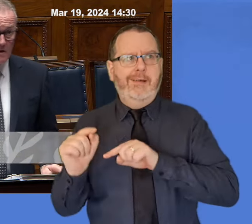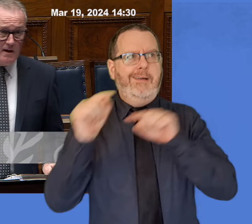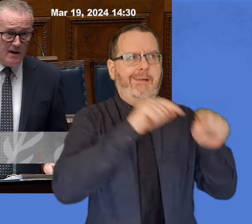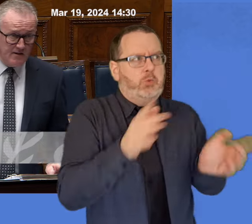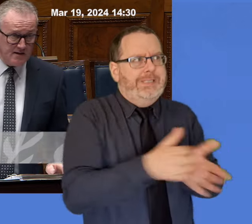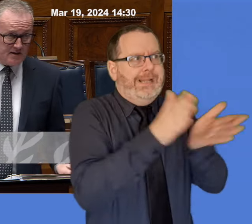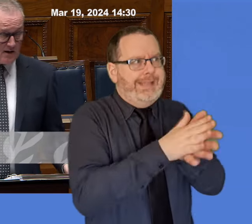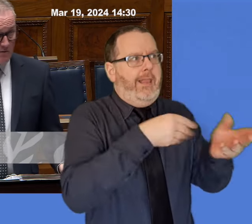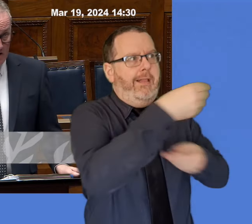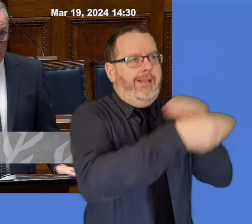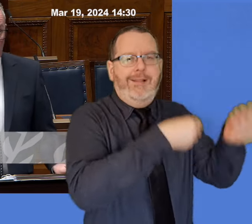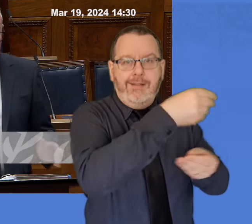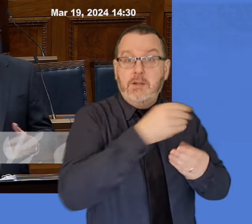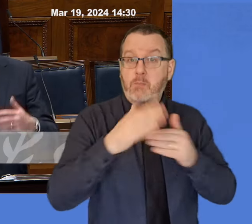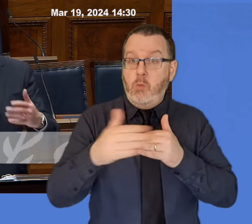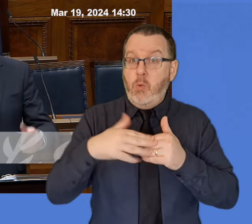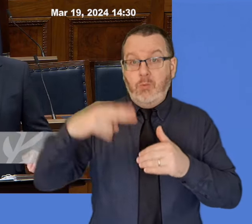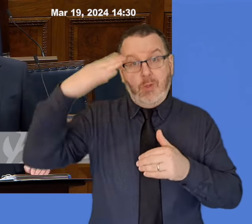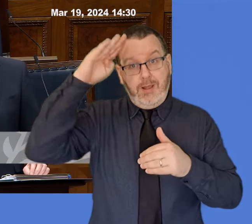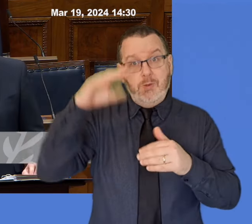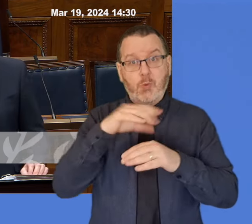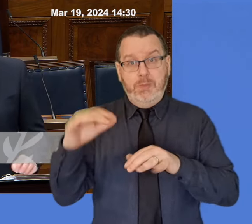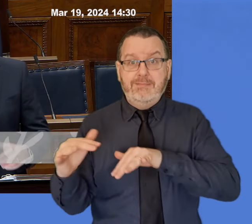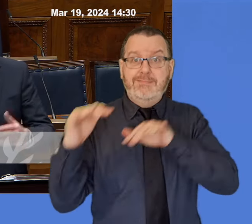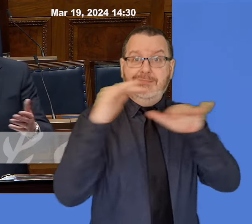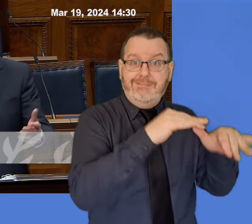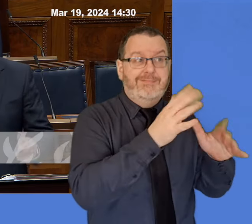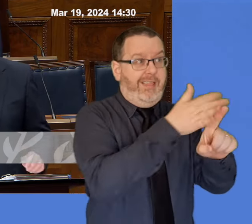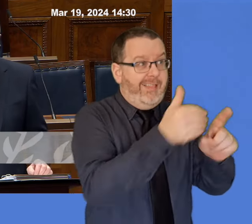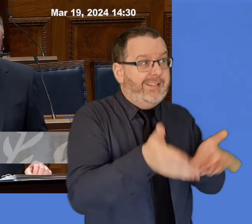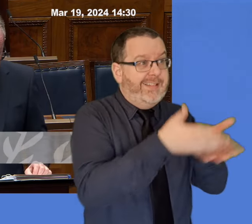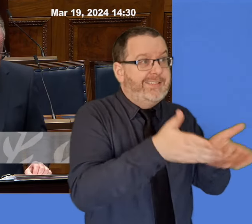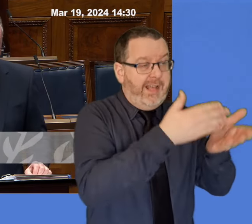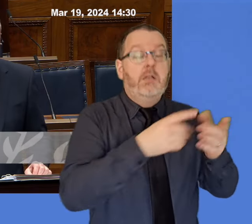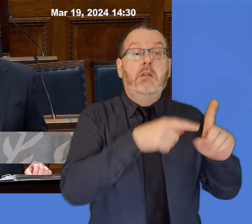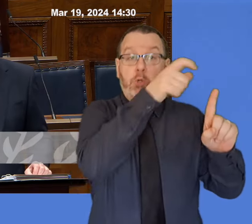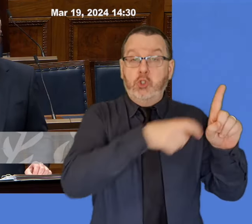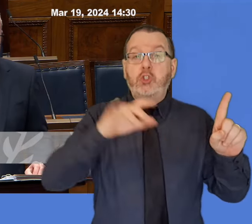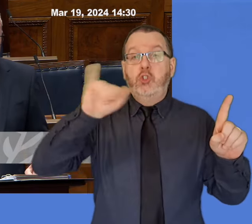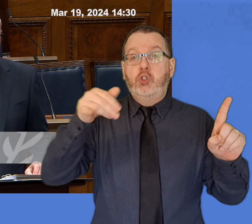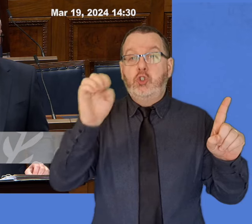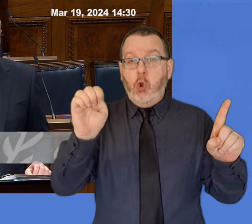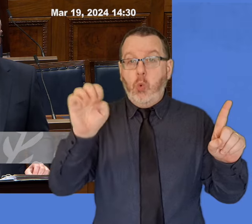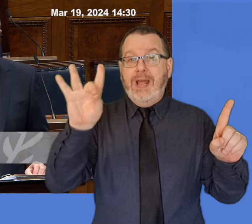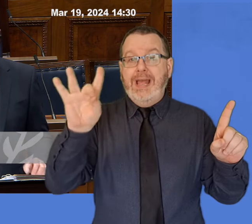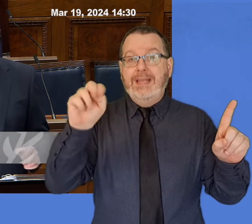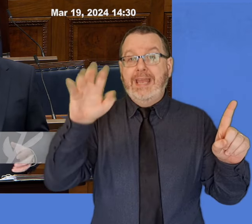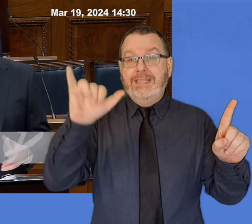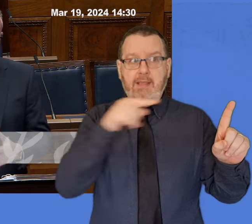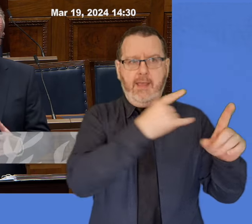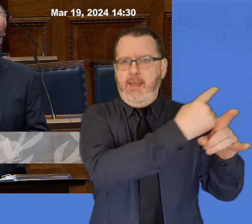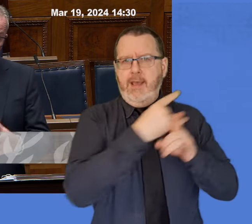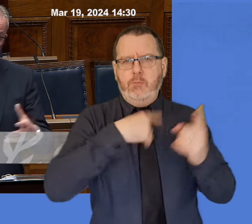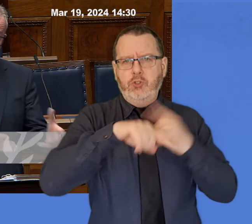exports in the States, and quite a lot of them are doing that, a growing number. And in that regard, the economic advisor, Joe Kennedy, has been very